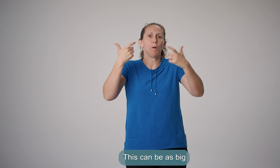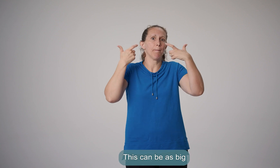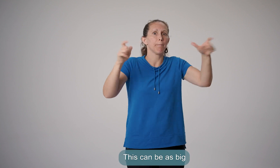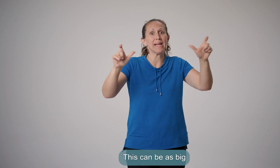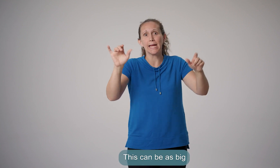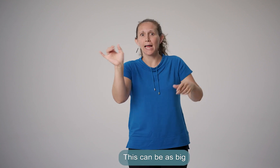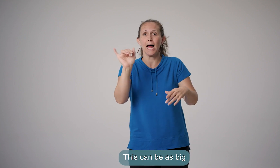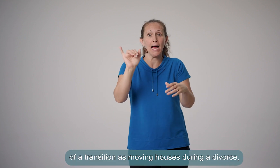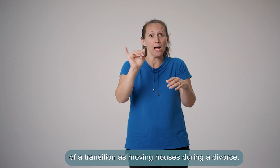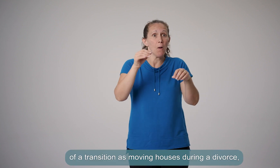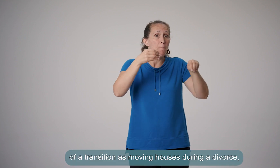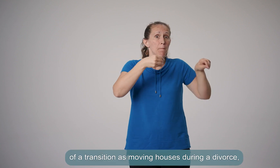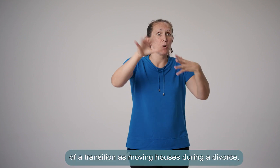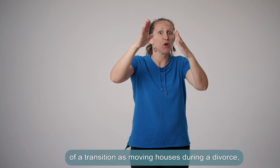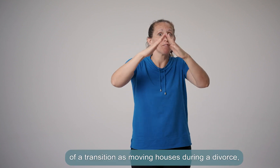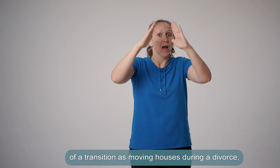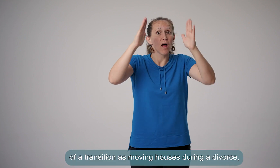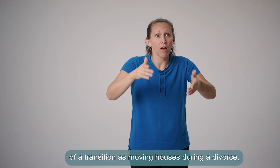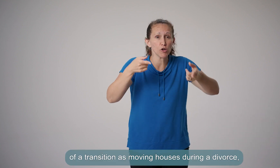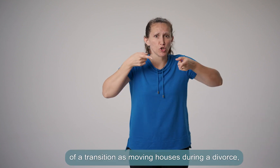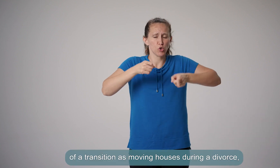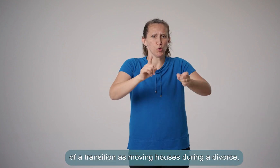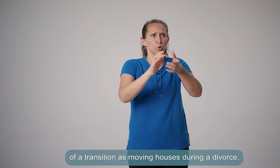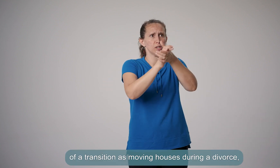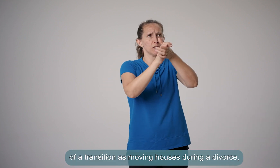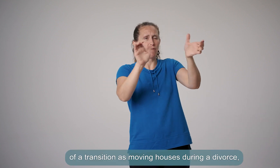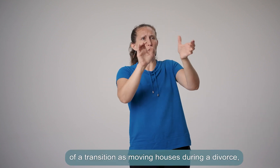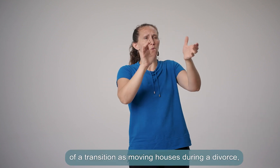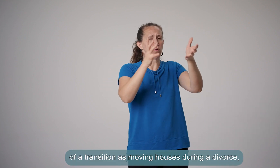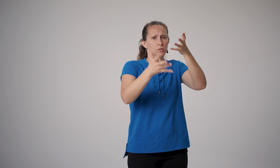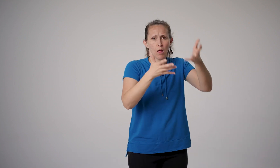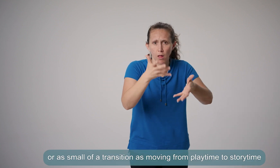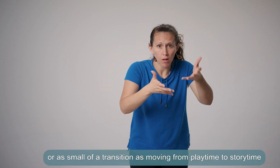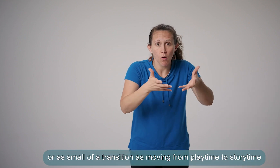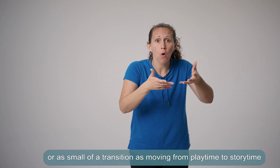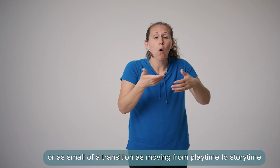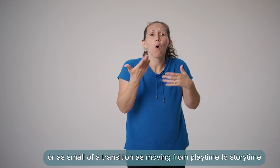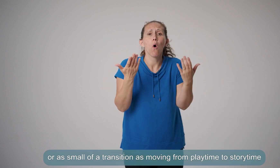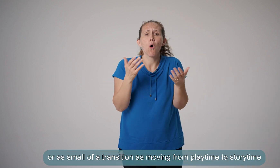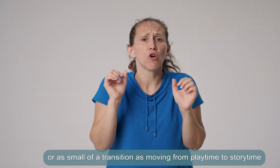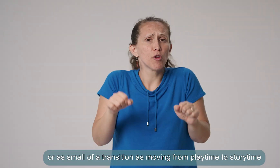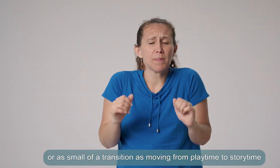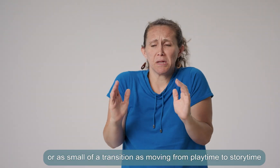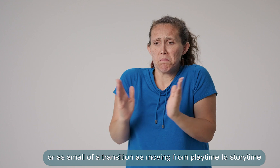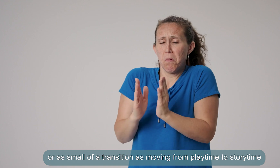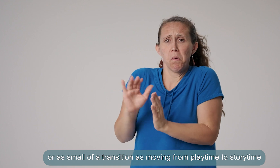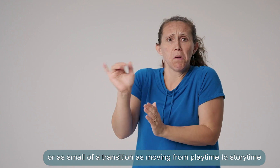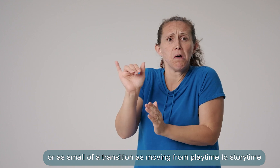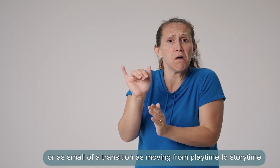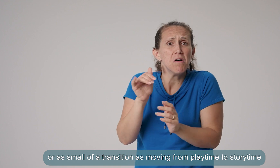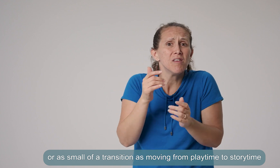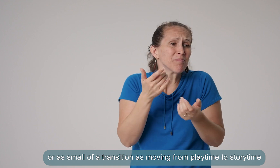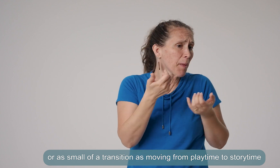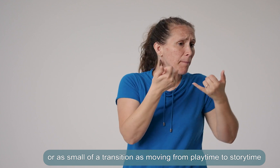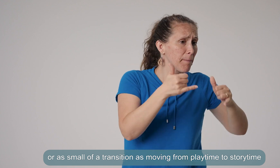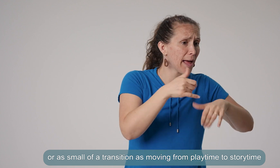This can be as big of a transition as moving houses during a divorce, or as small of a transition as moving from playtime